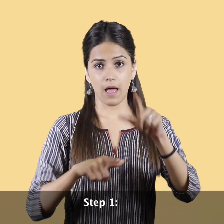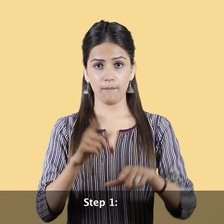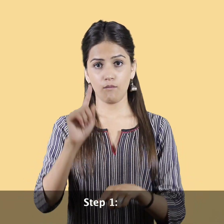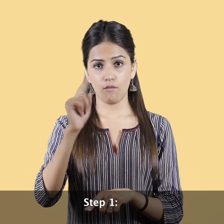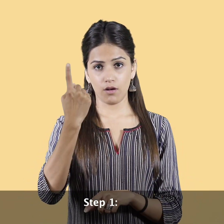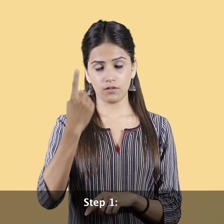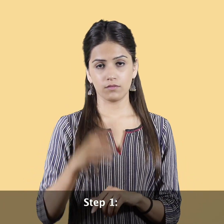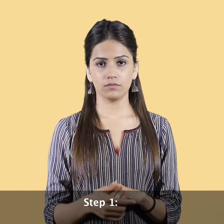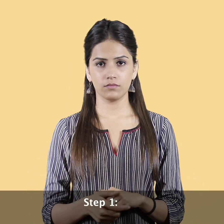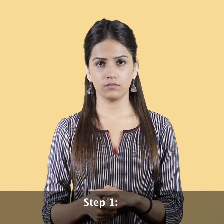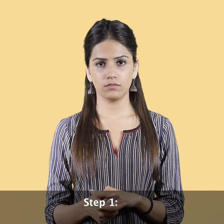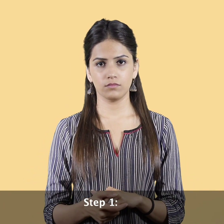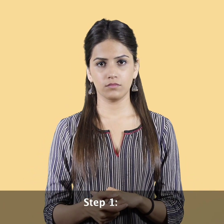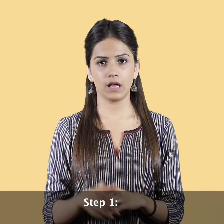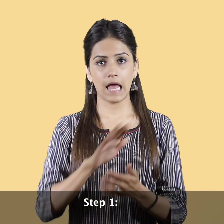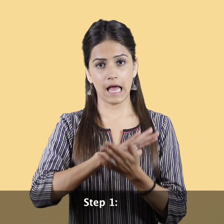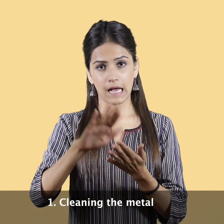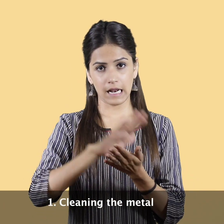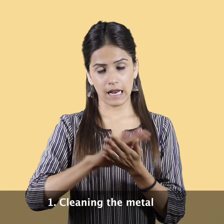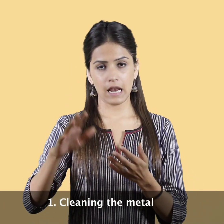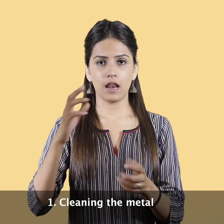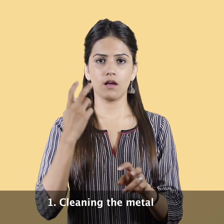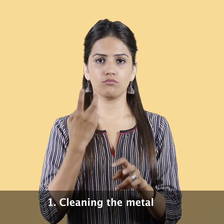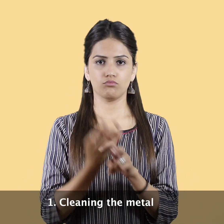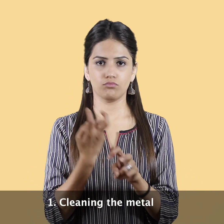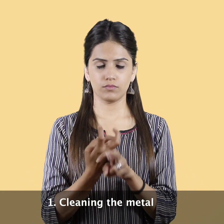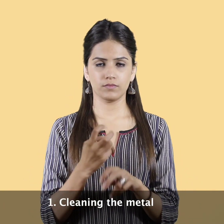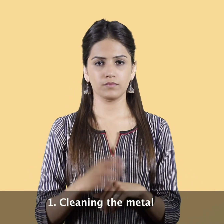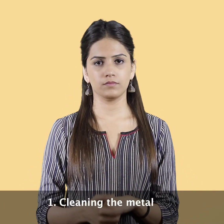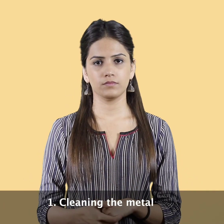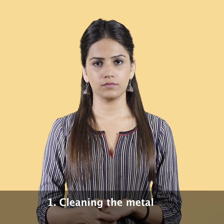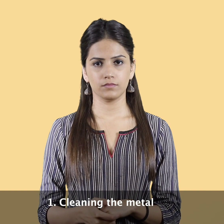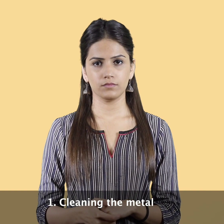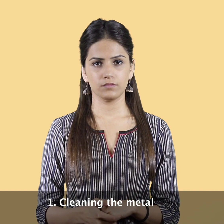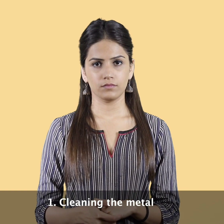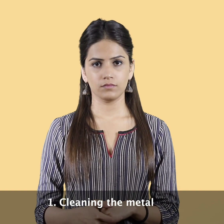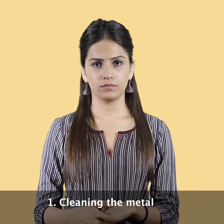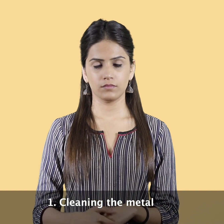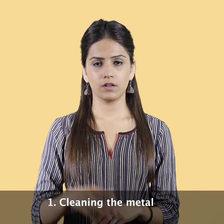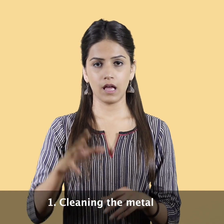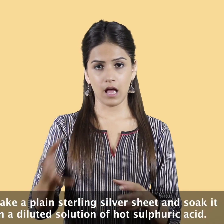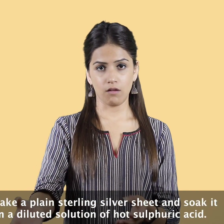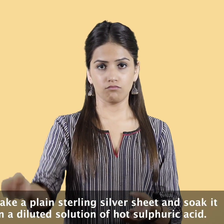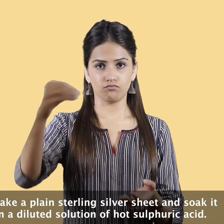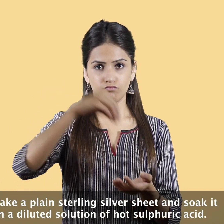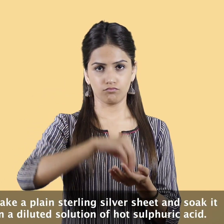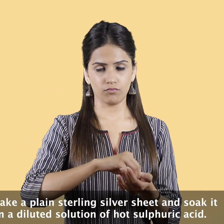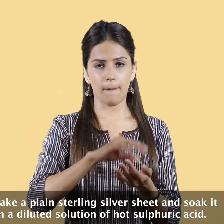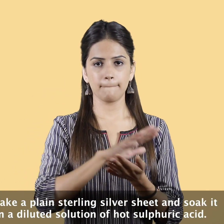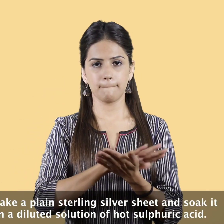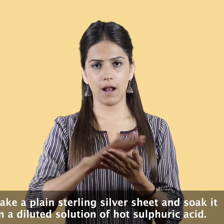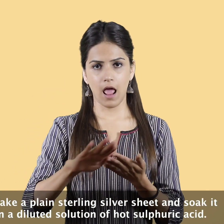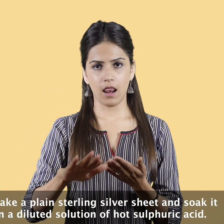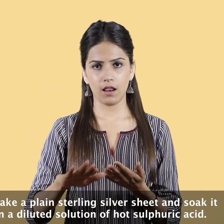Step 1. Number 1. Cleaning the metal. Take the plain